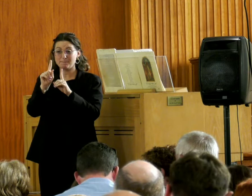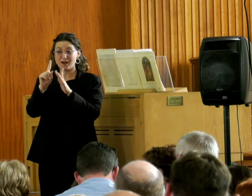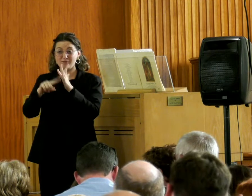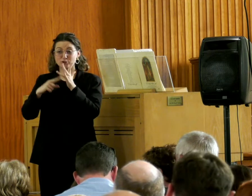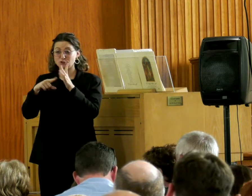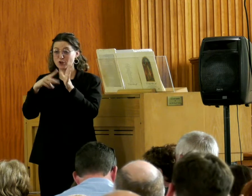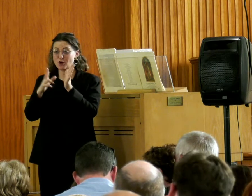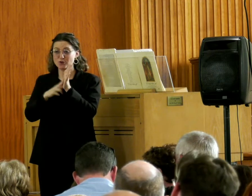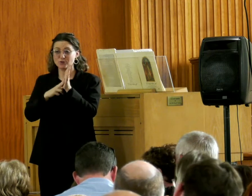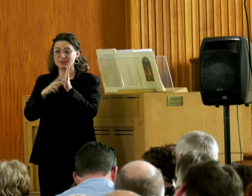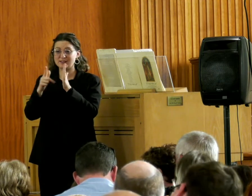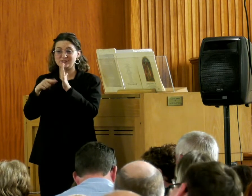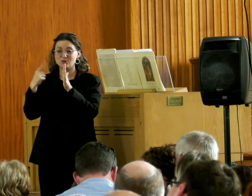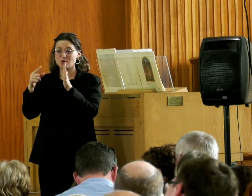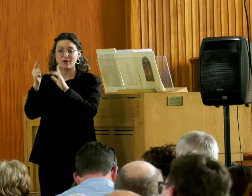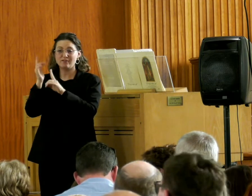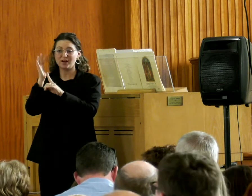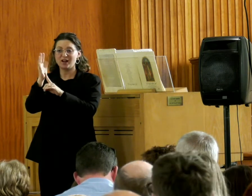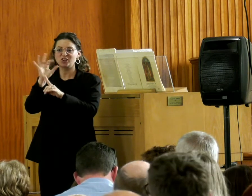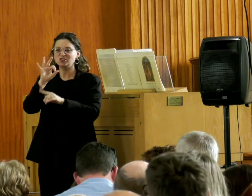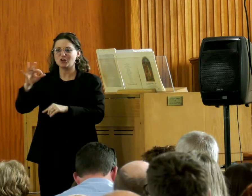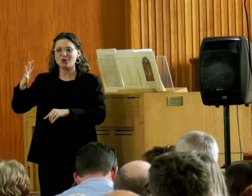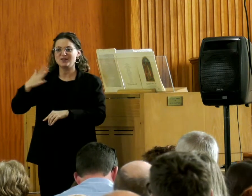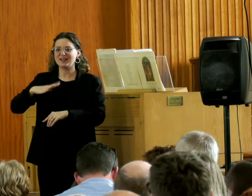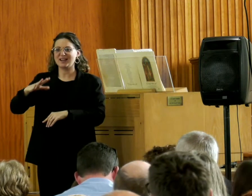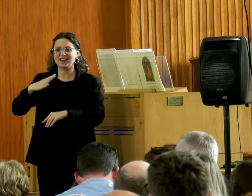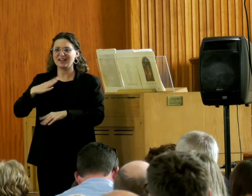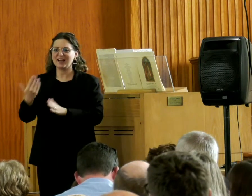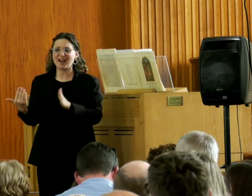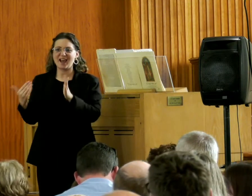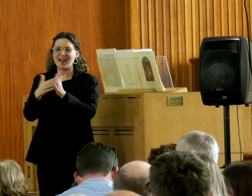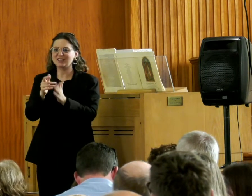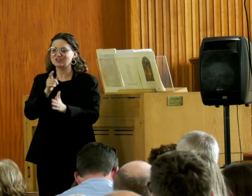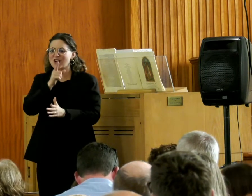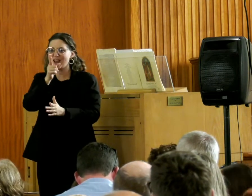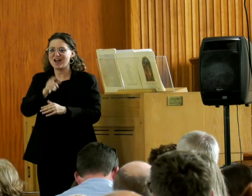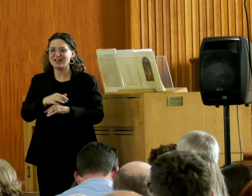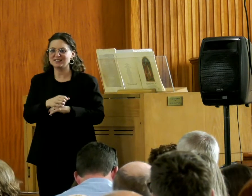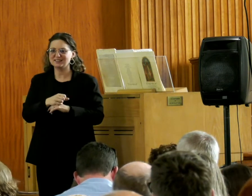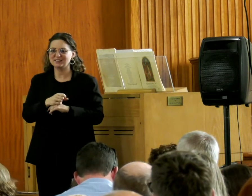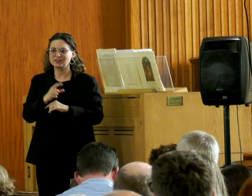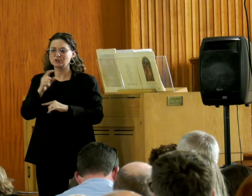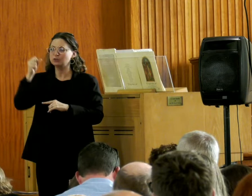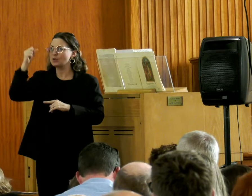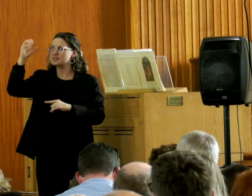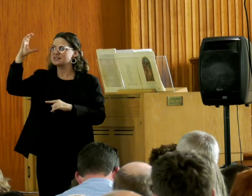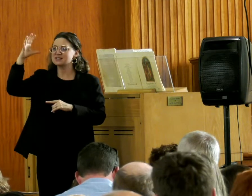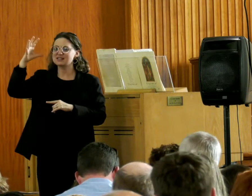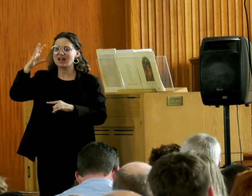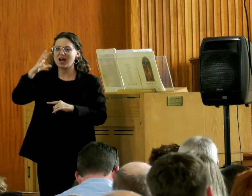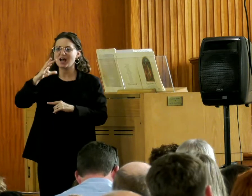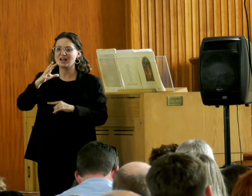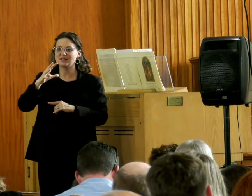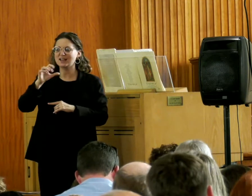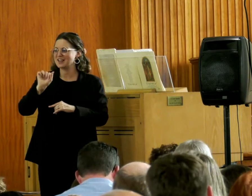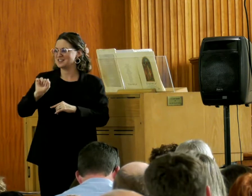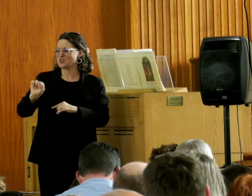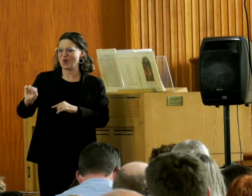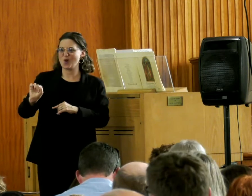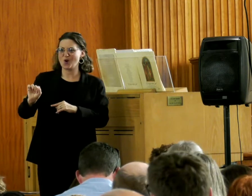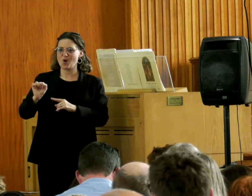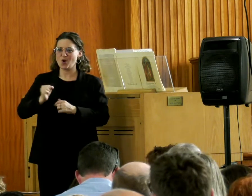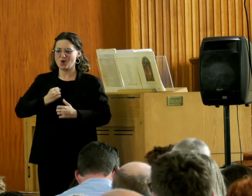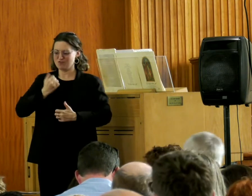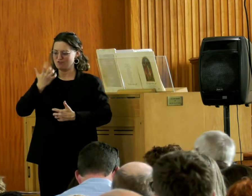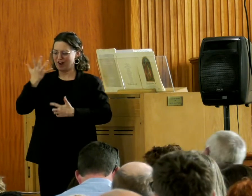no earthly light is needed. Shining brighter than the sun is her radiance, and